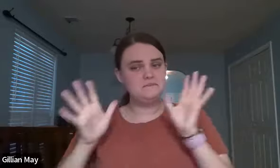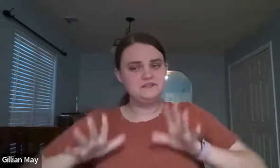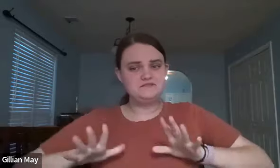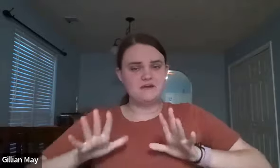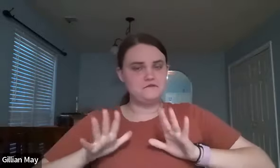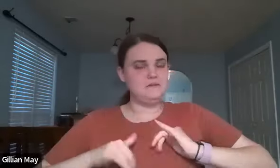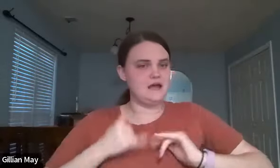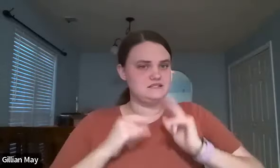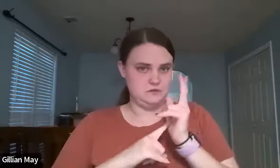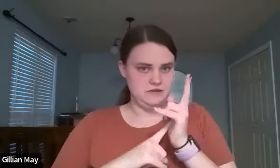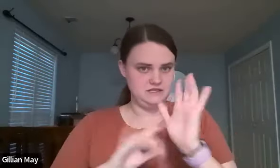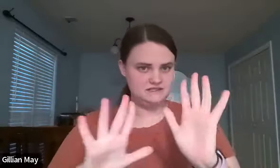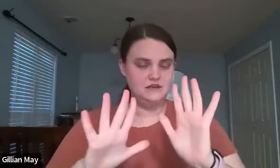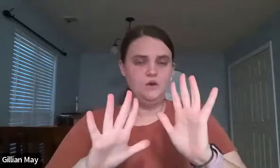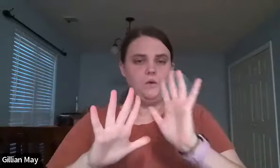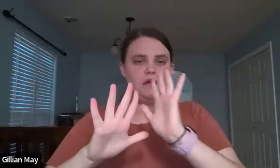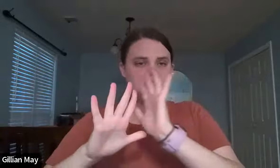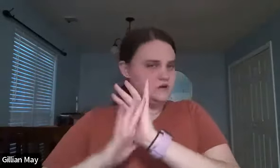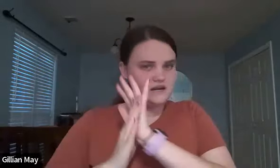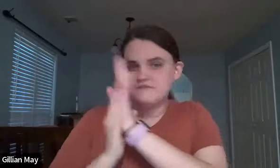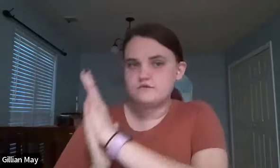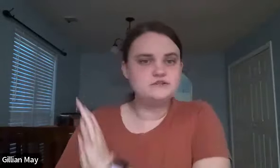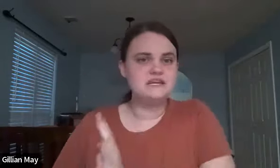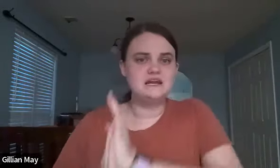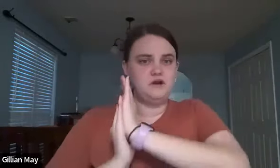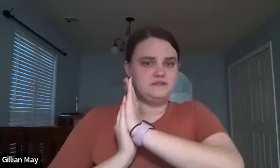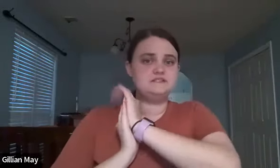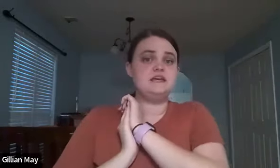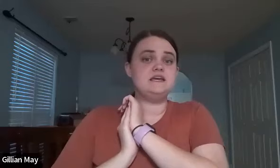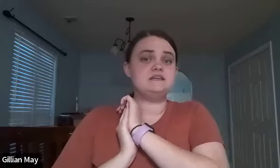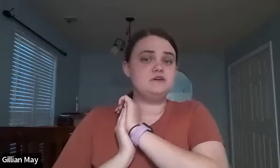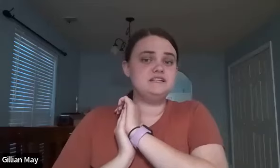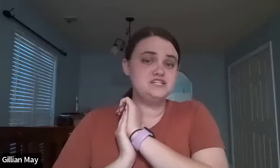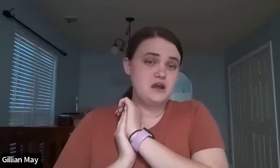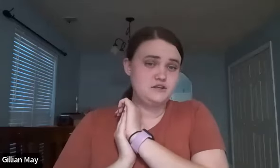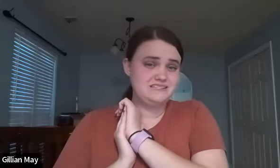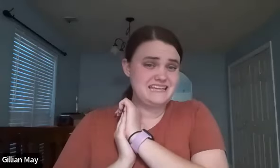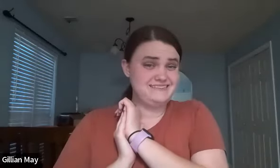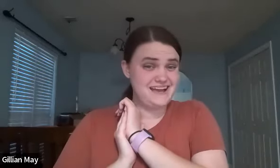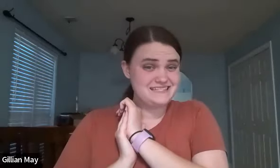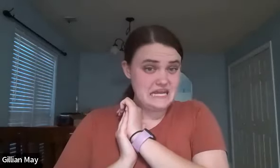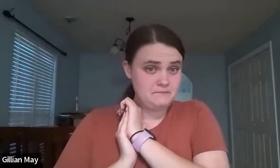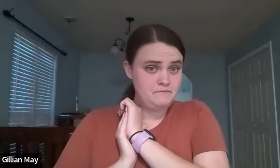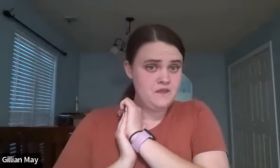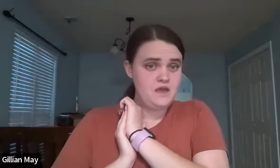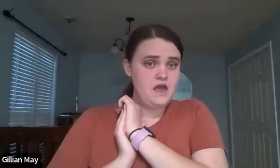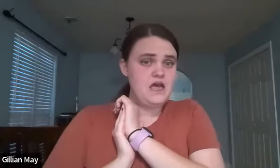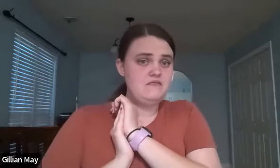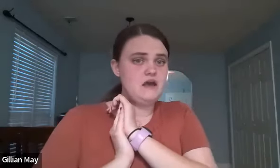I'm going to do now for the last 3 minutes is we're not going to have everyone do it again, I promise, is I'm going to teach you how you would say last name. And that